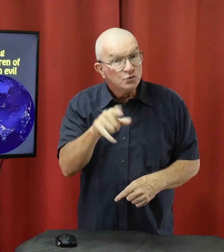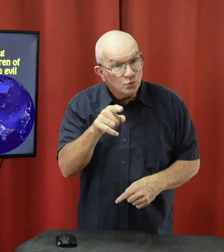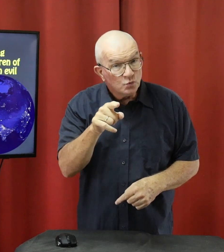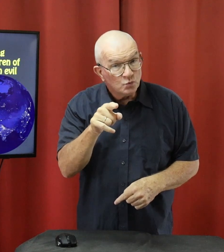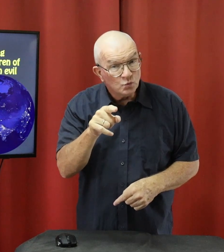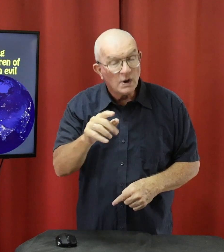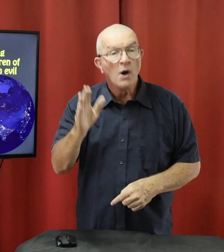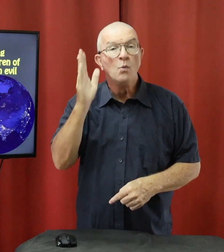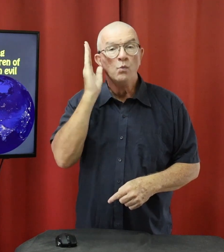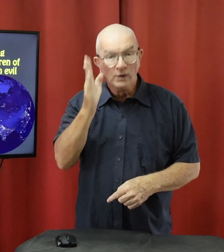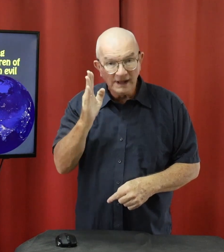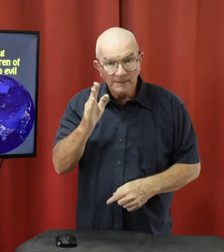that you will be